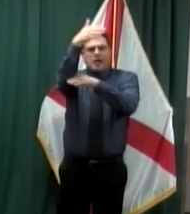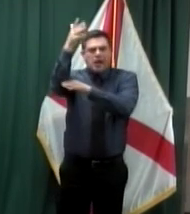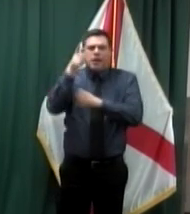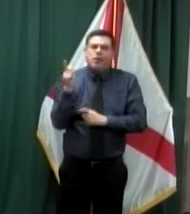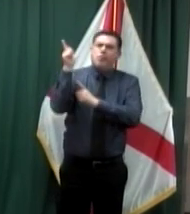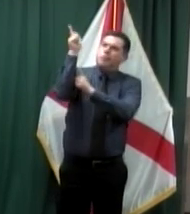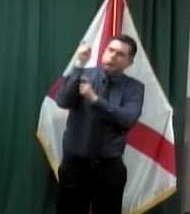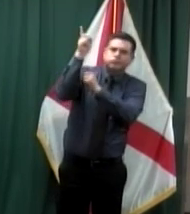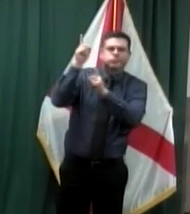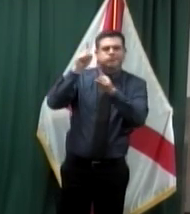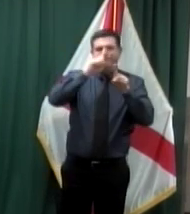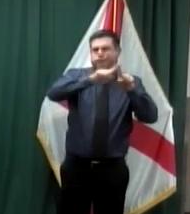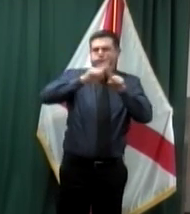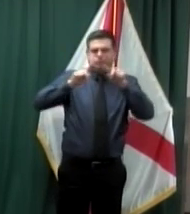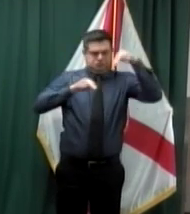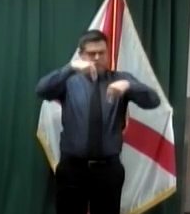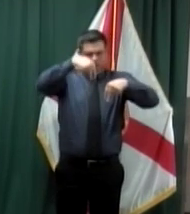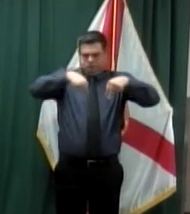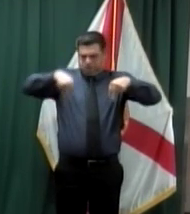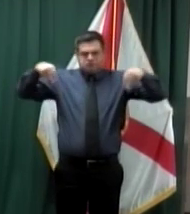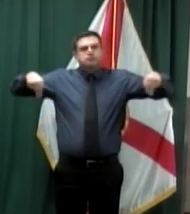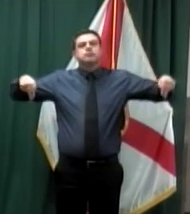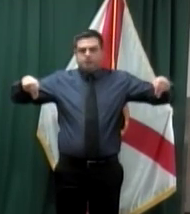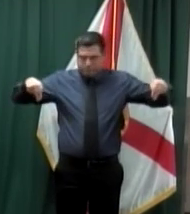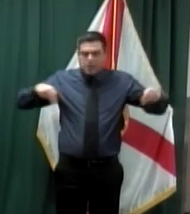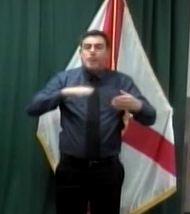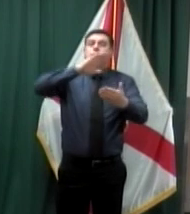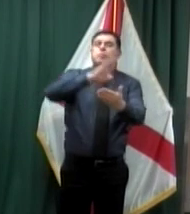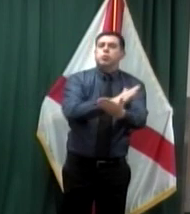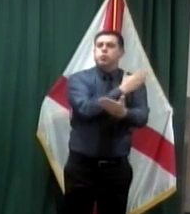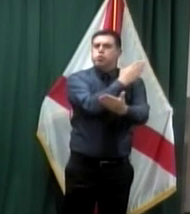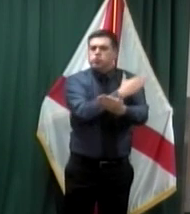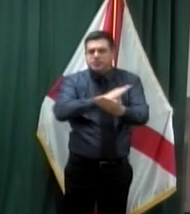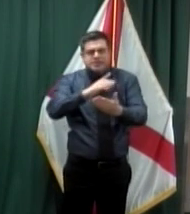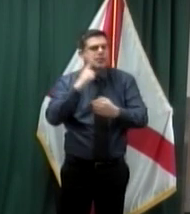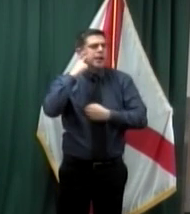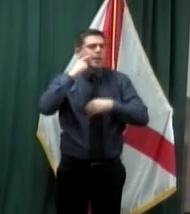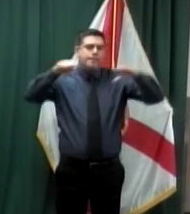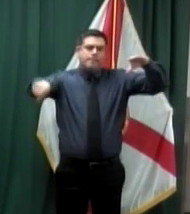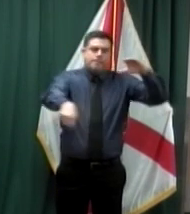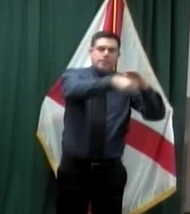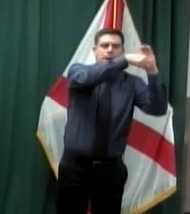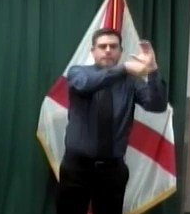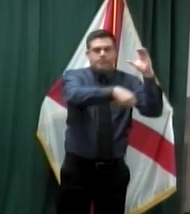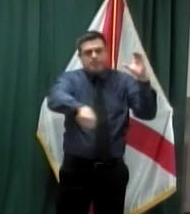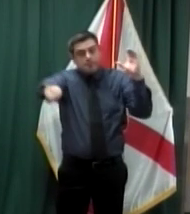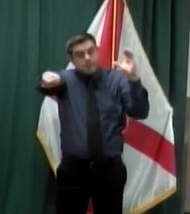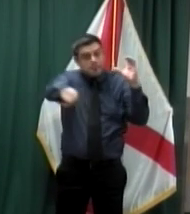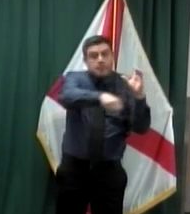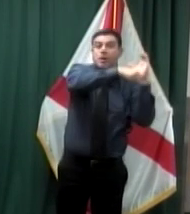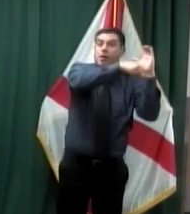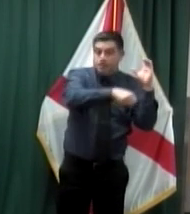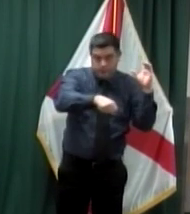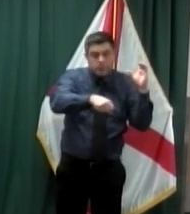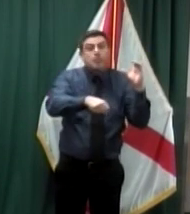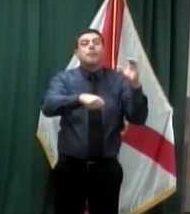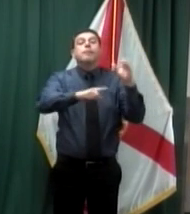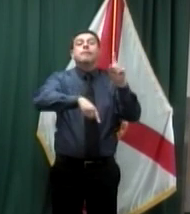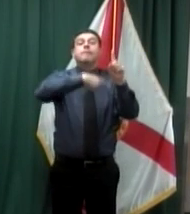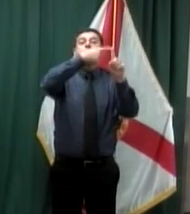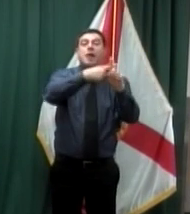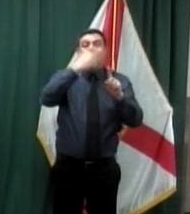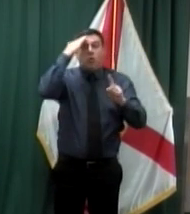bell. The ceremony will close with Amazing Grace played on the bagpipes. And anybody that knows some of my background,